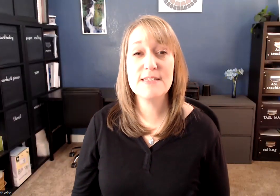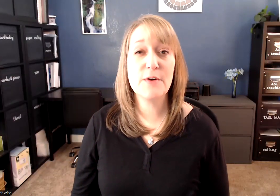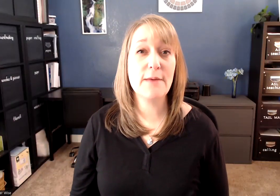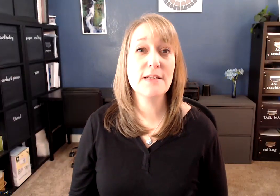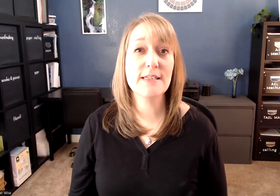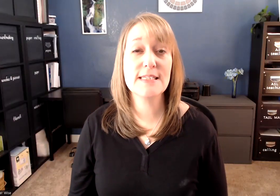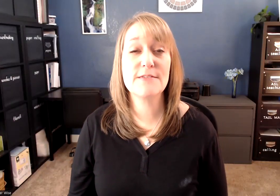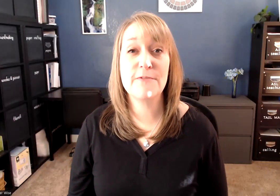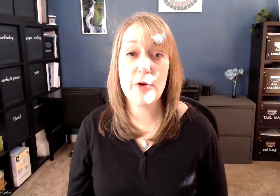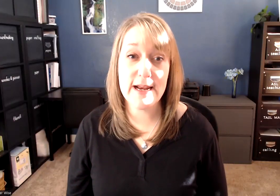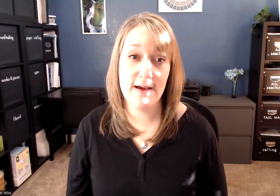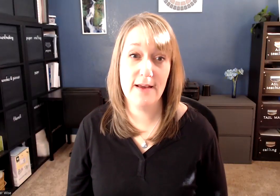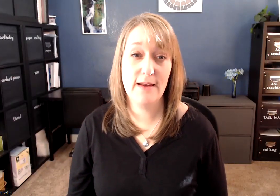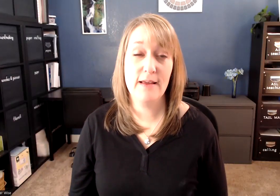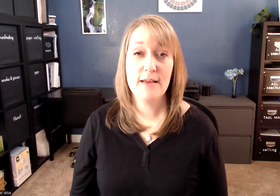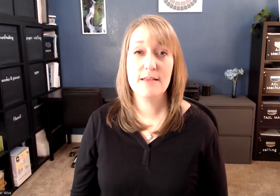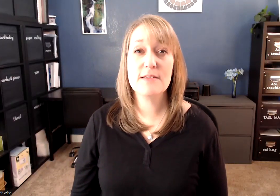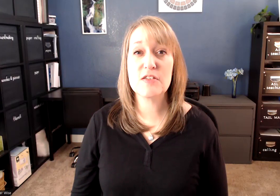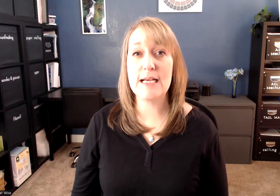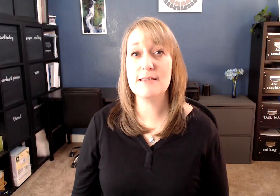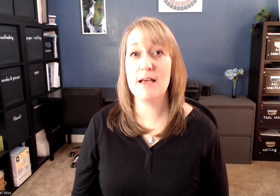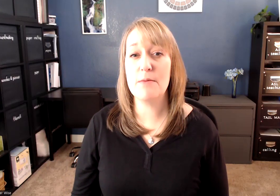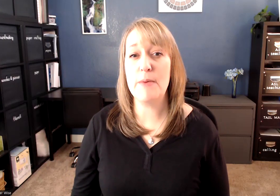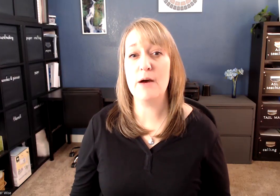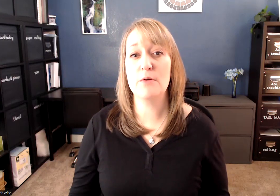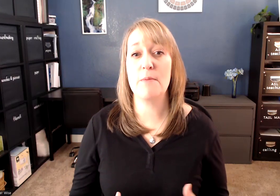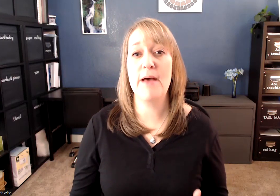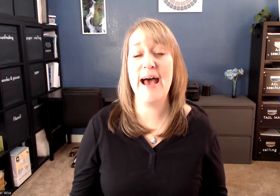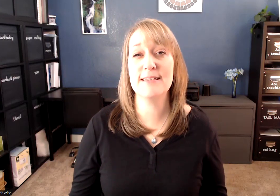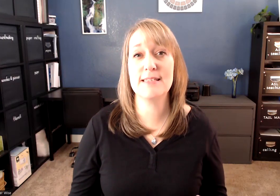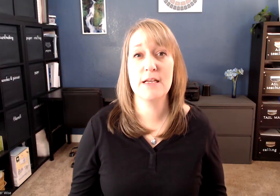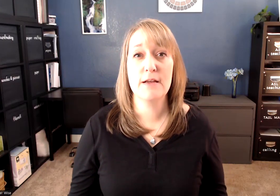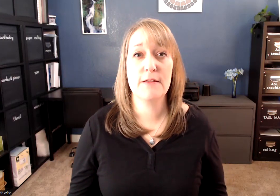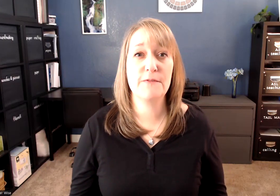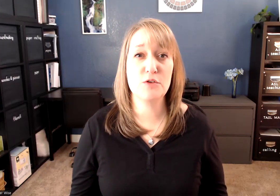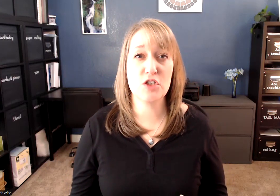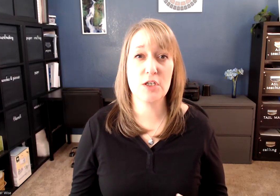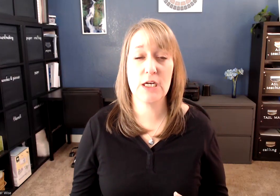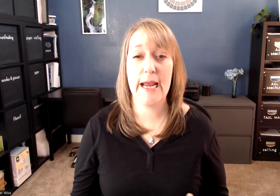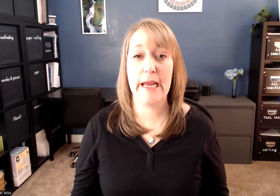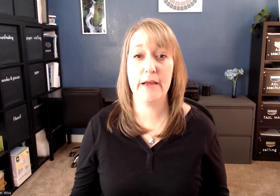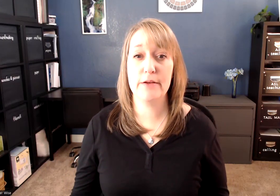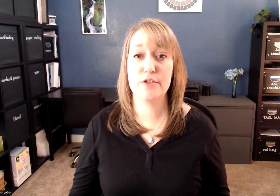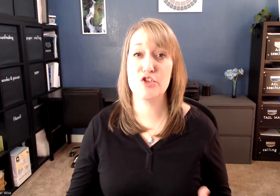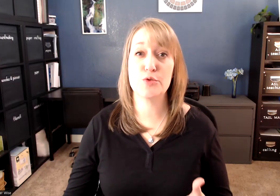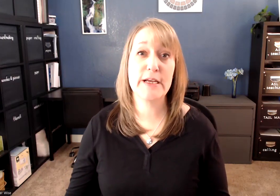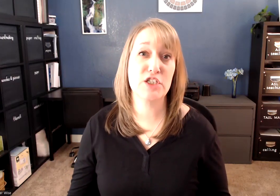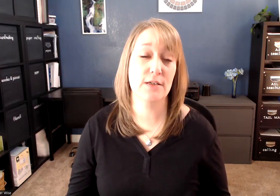This is vocabulary list 49. These are signs about the past, the future, and duration